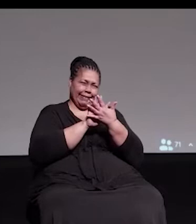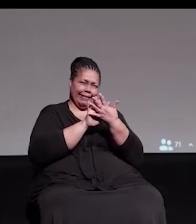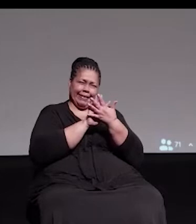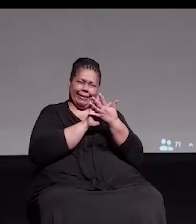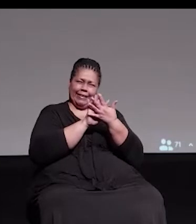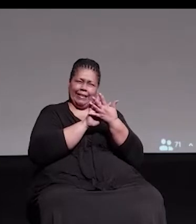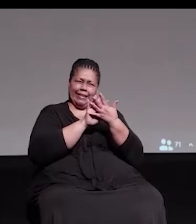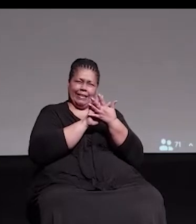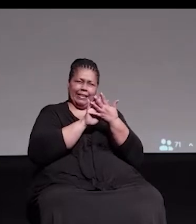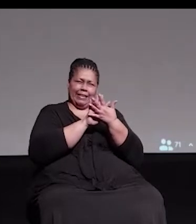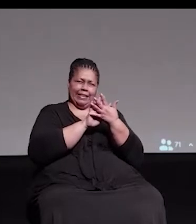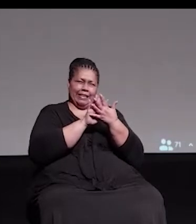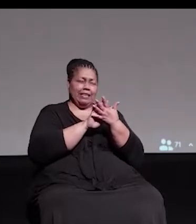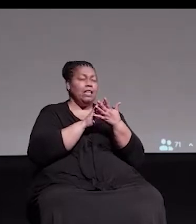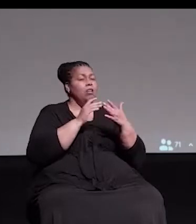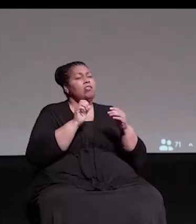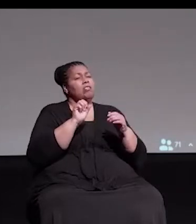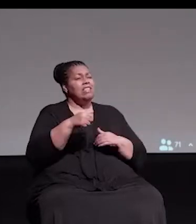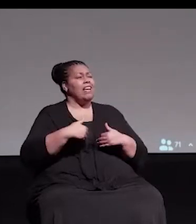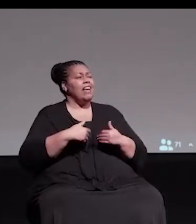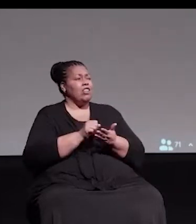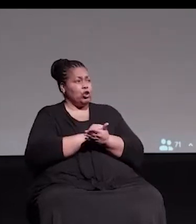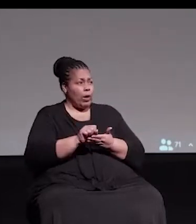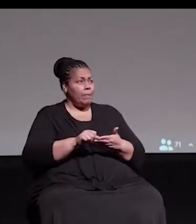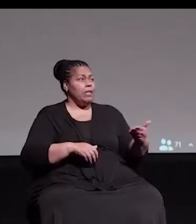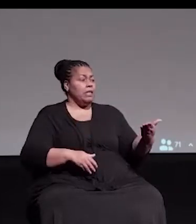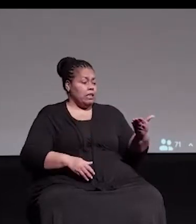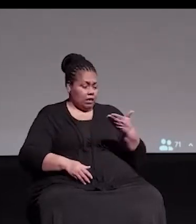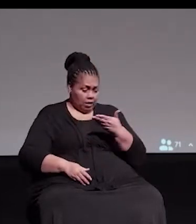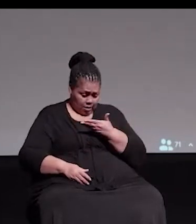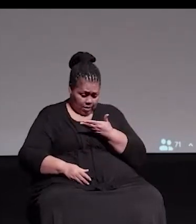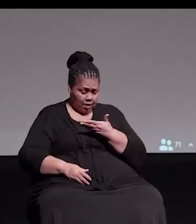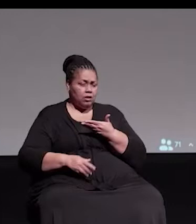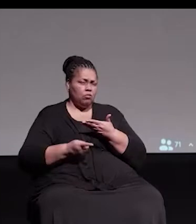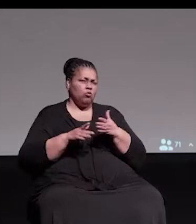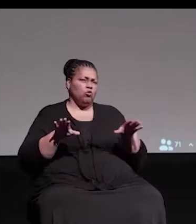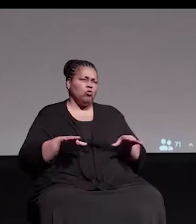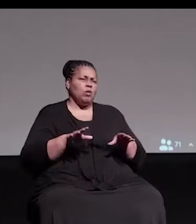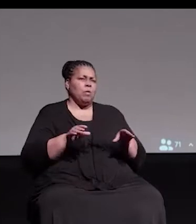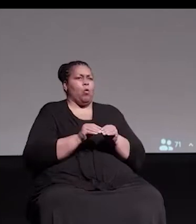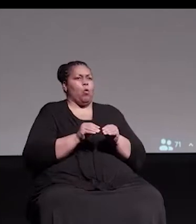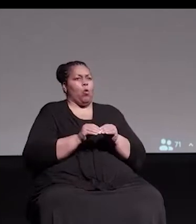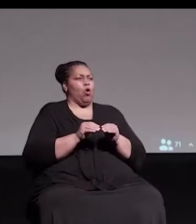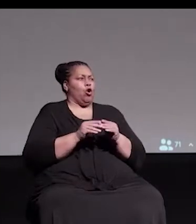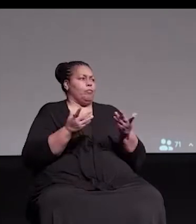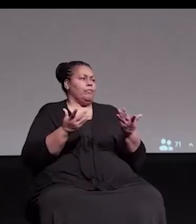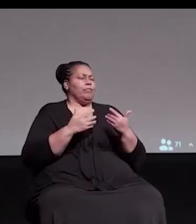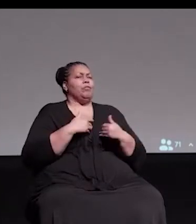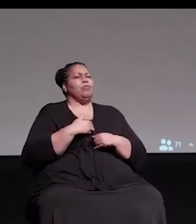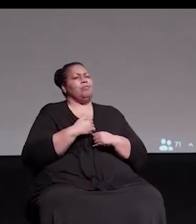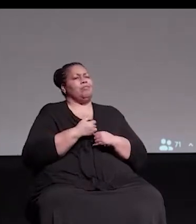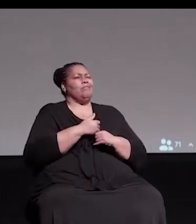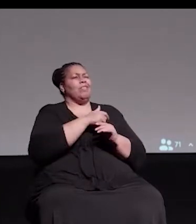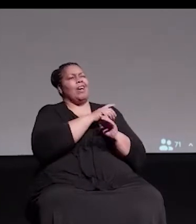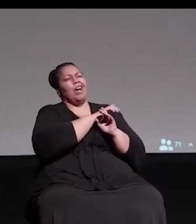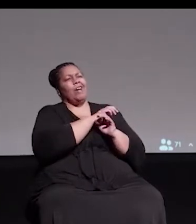Yeah, if we are handed a script, then we are doing more conventional editing,